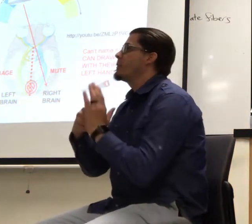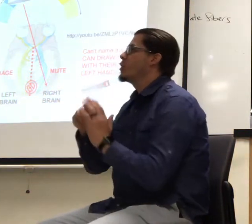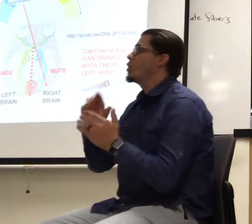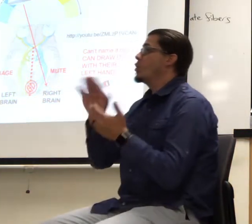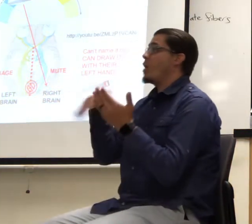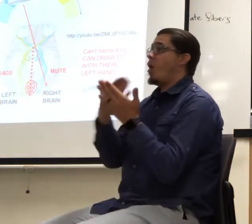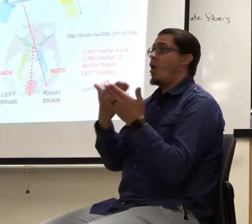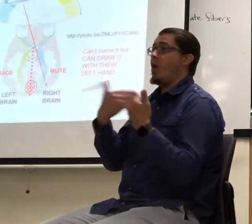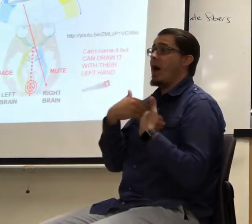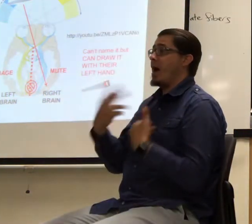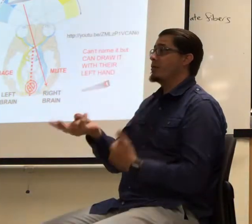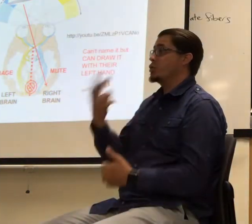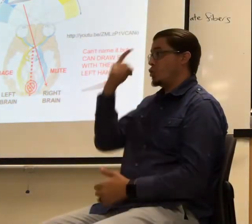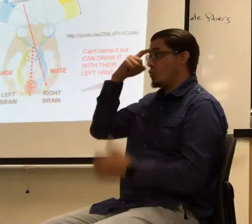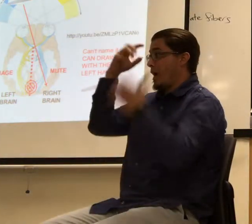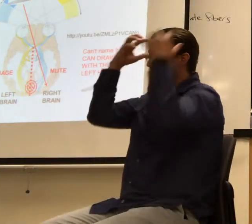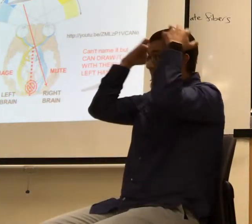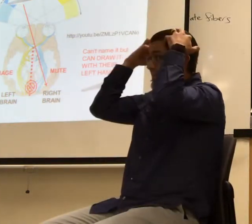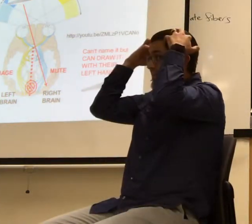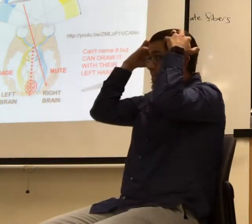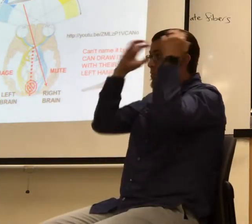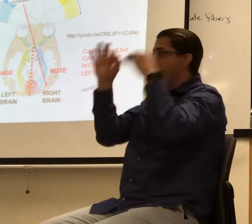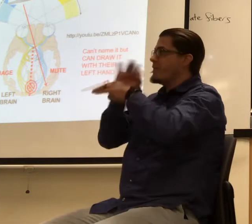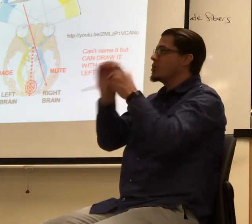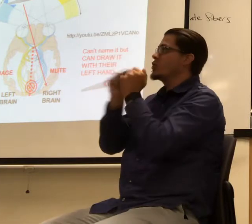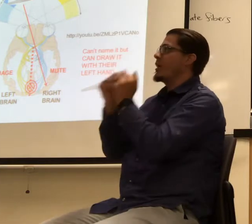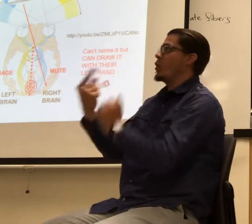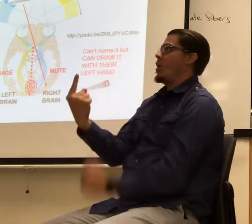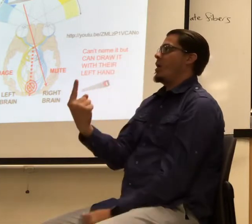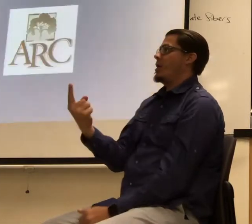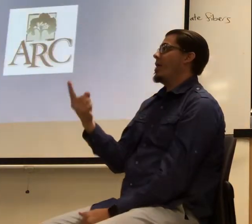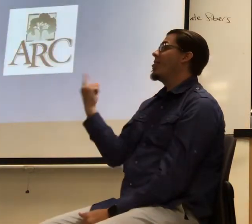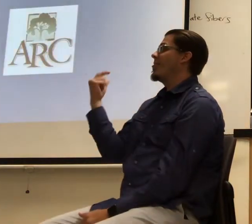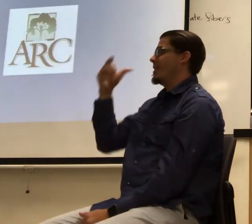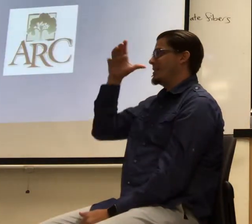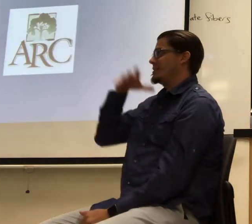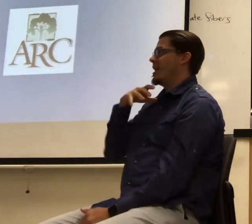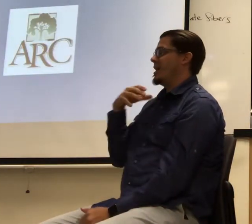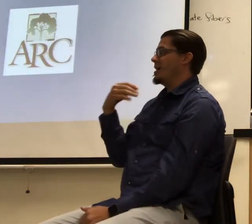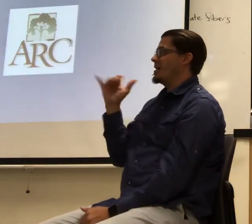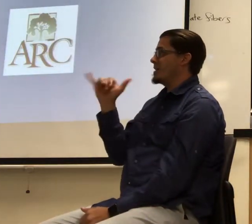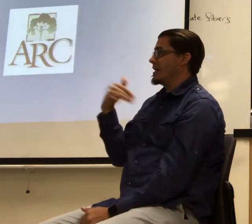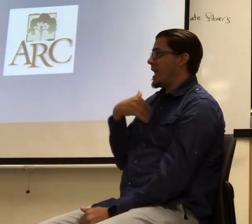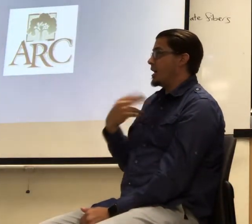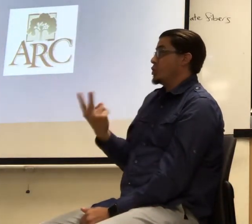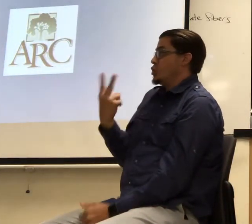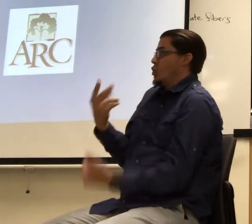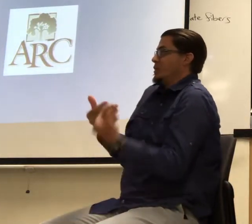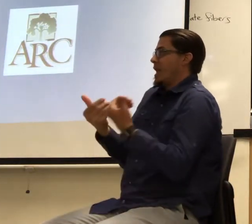two brains that operate as one. This guy, you're going to see how it's like you have two brains and two different personalities